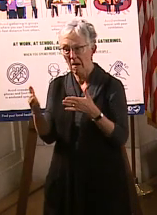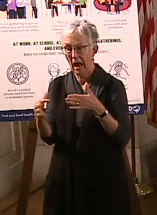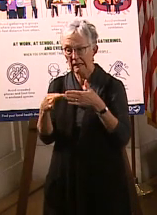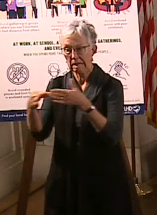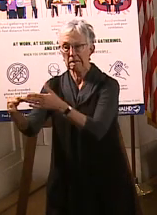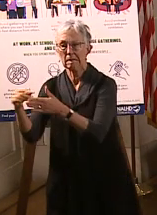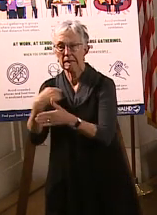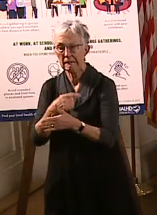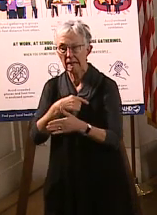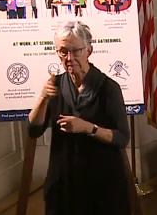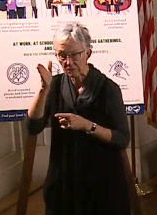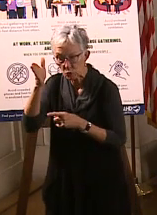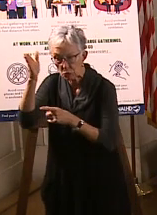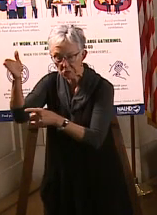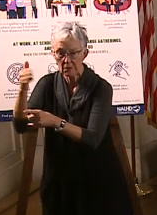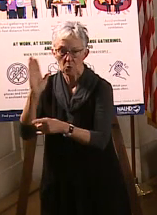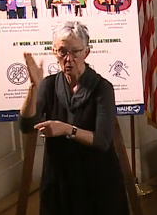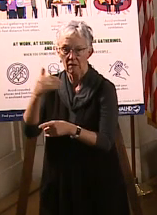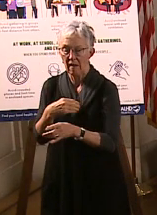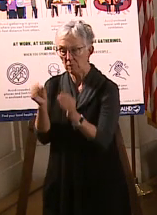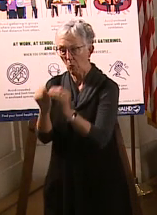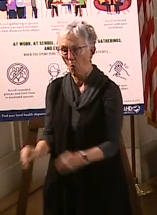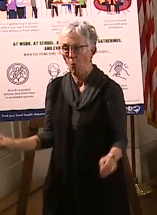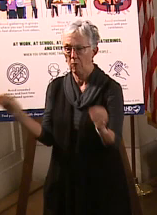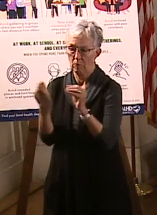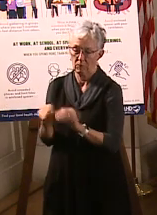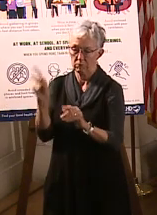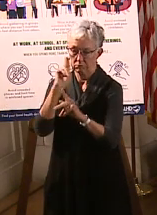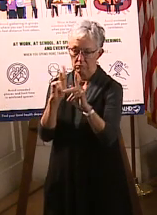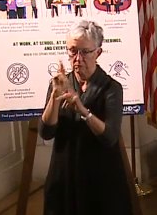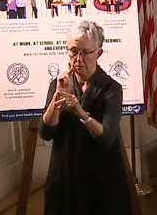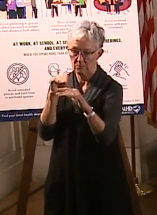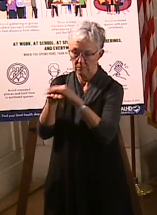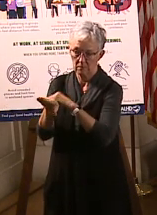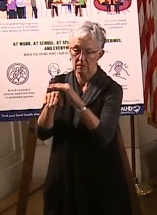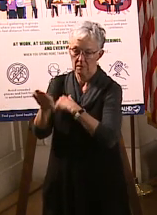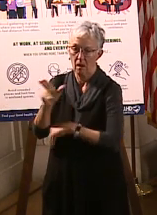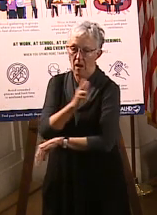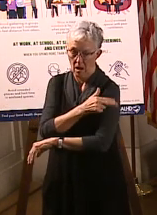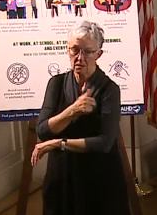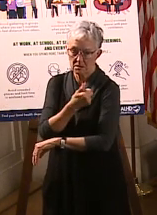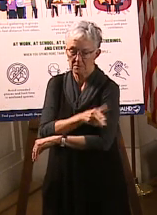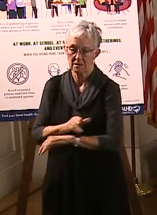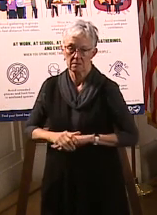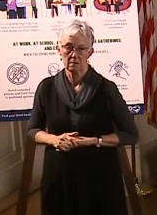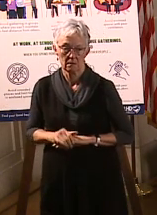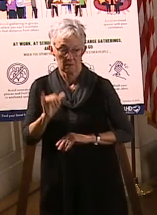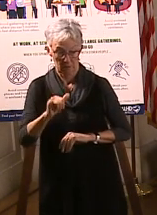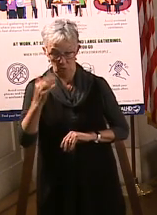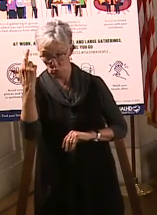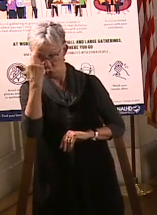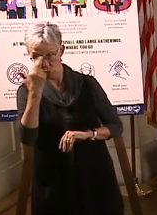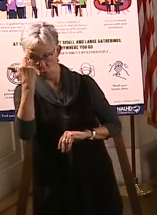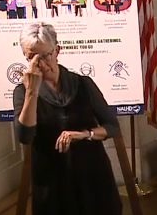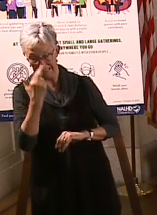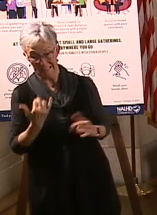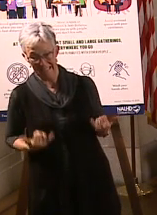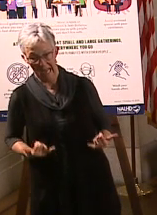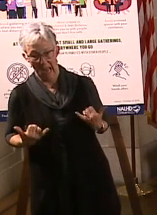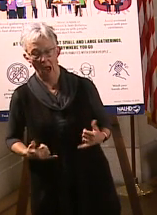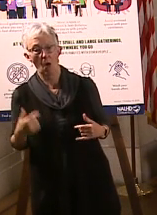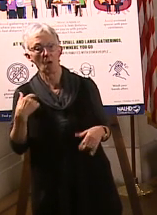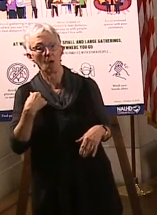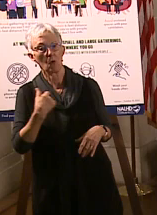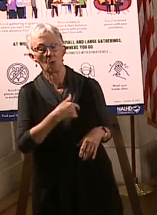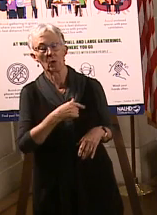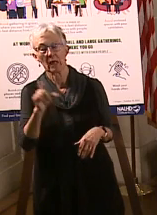down the road. So the reason we are even talking about this is now even stresses the need more